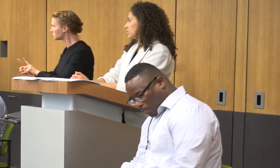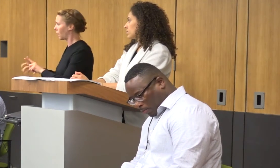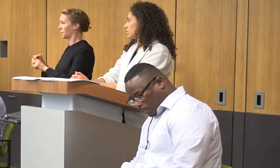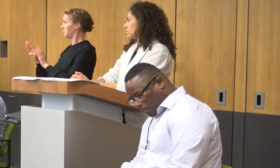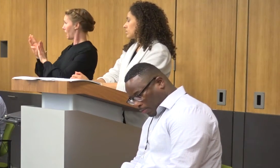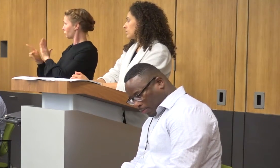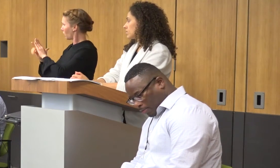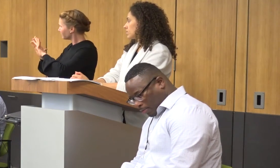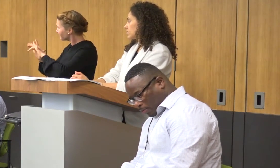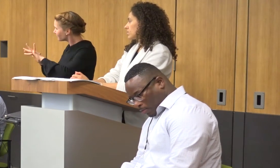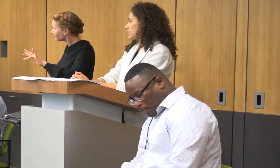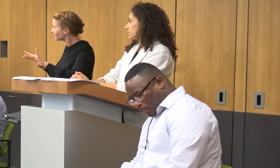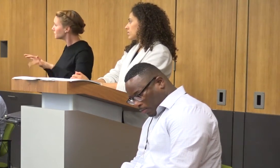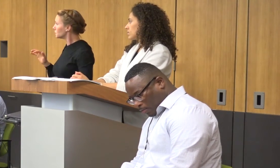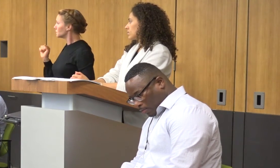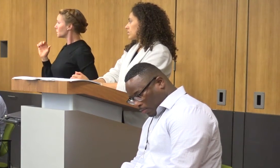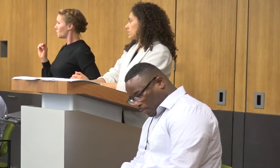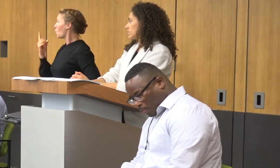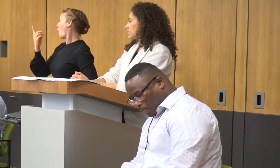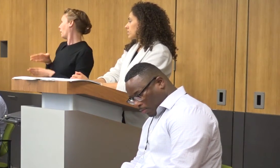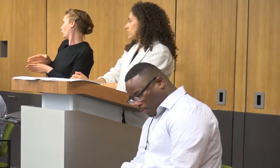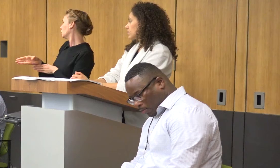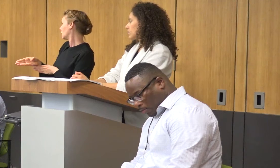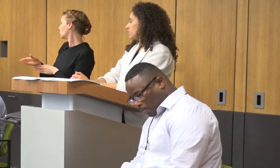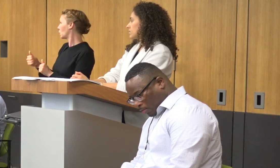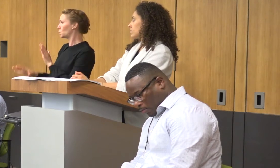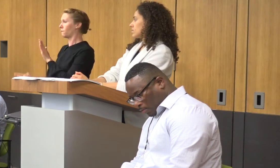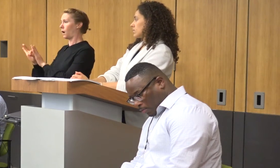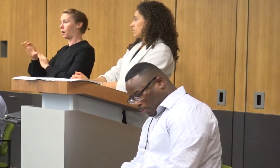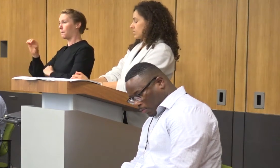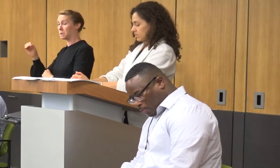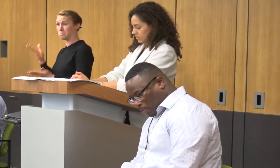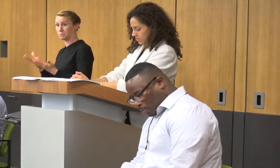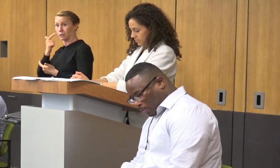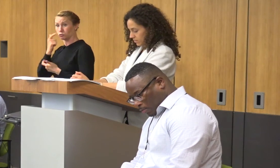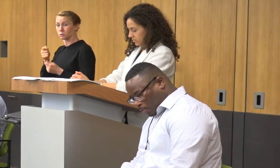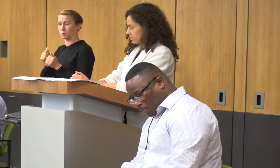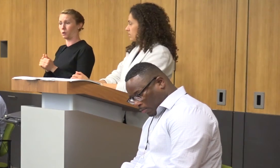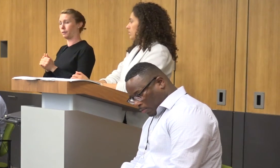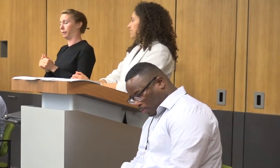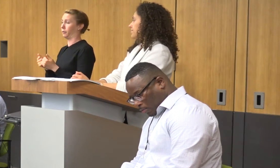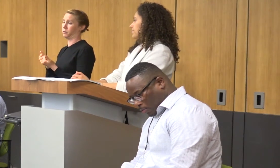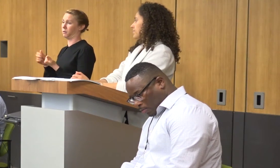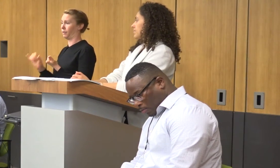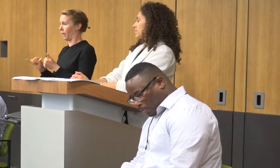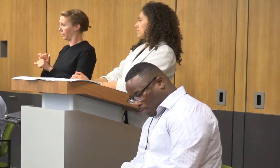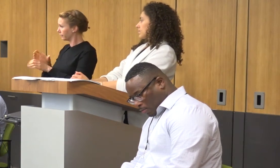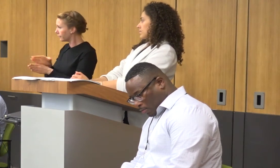of backgrounds. So that's one area, is to find other companies that might be interested in doing something like